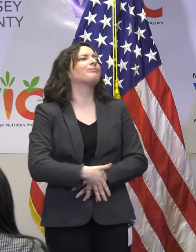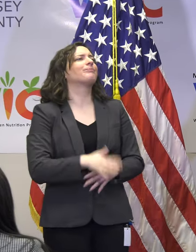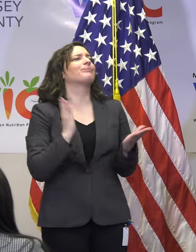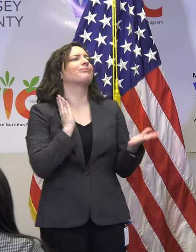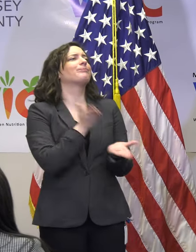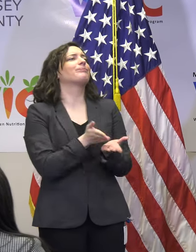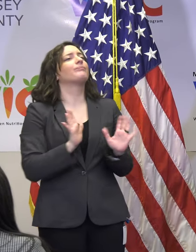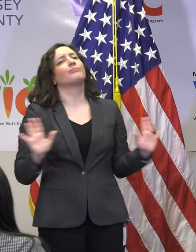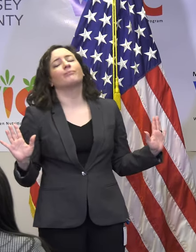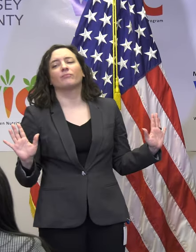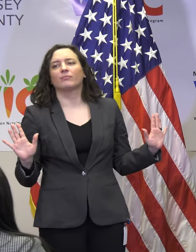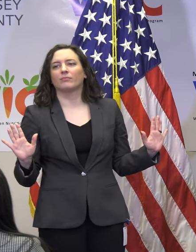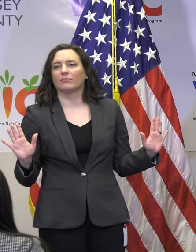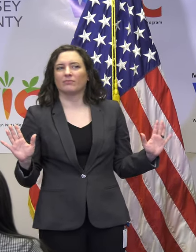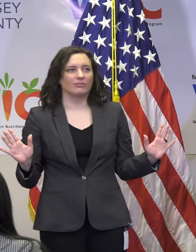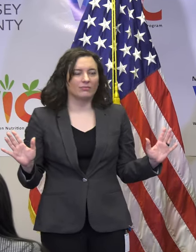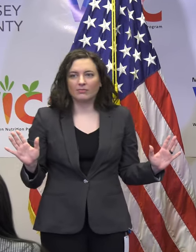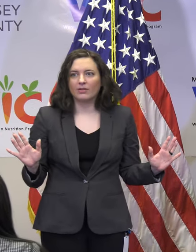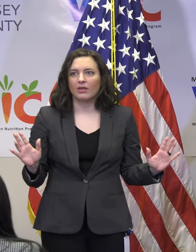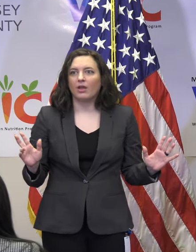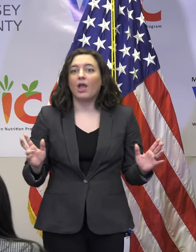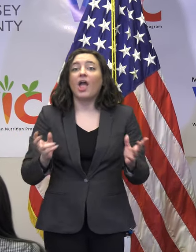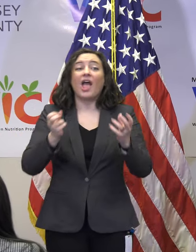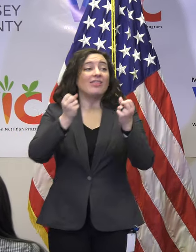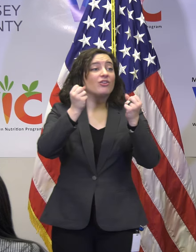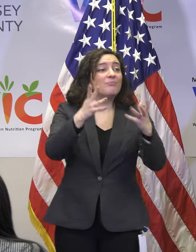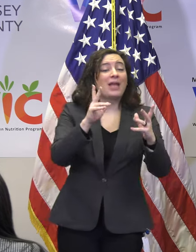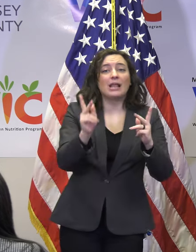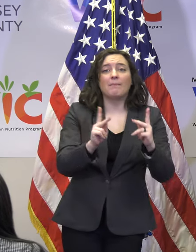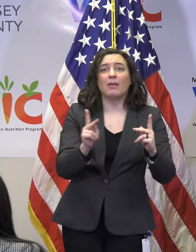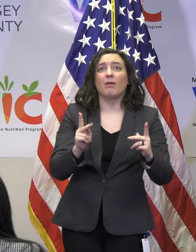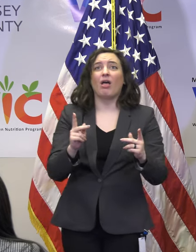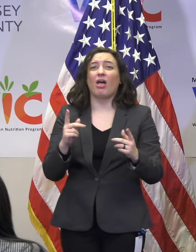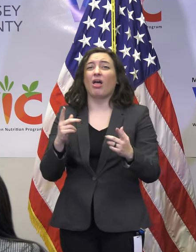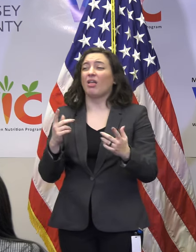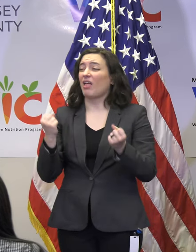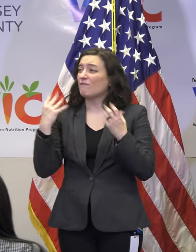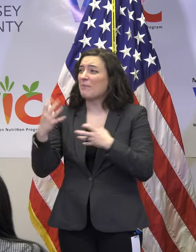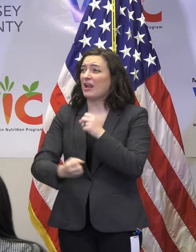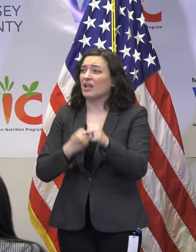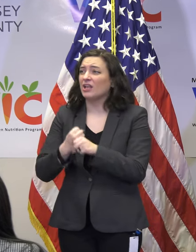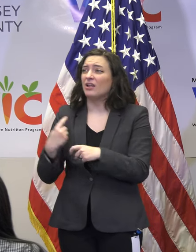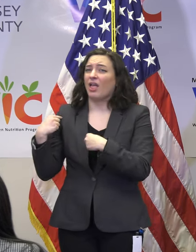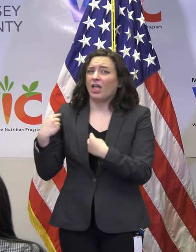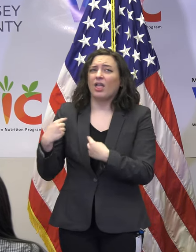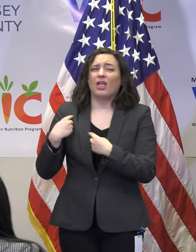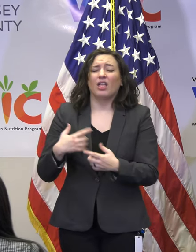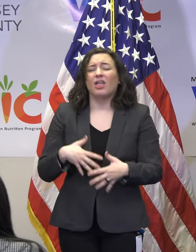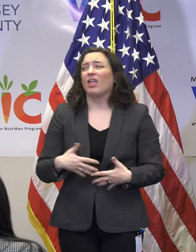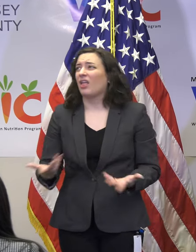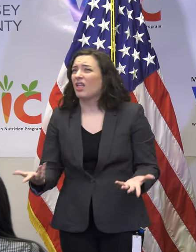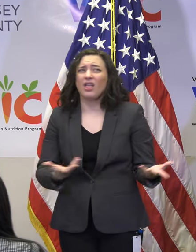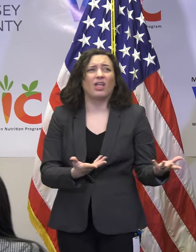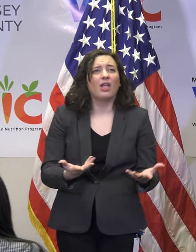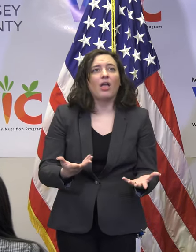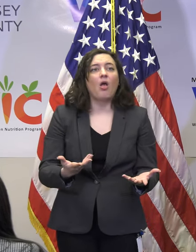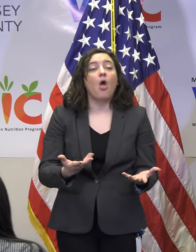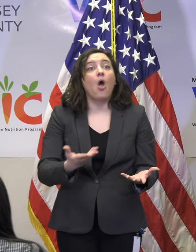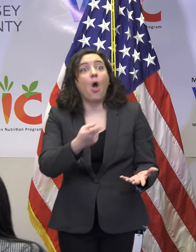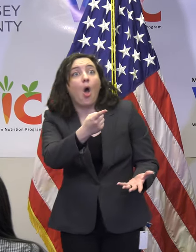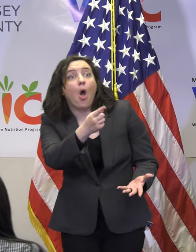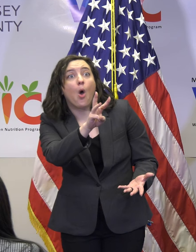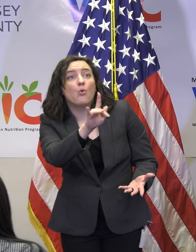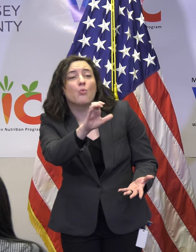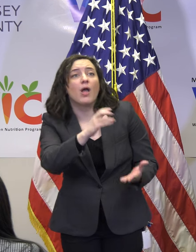be folks who've never participated in WIC before who learn about the program and go, oh gosh, I want to participate. So to the